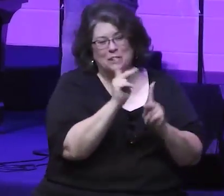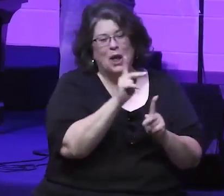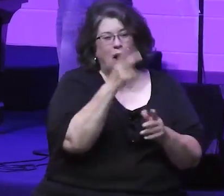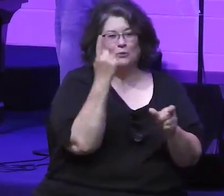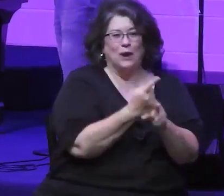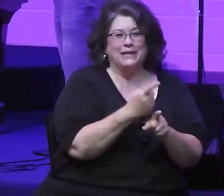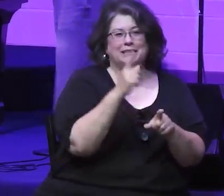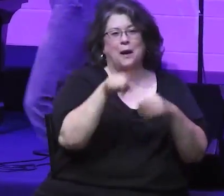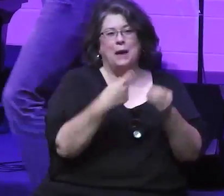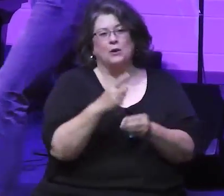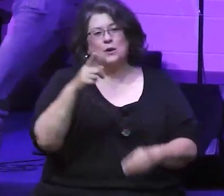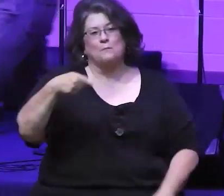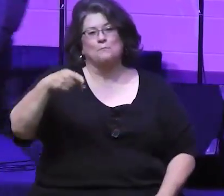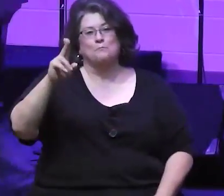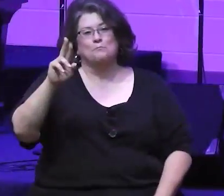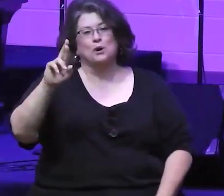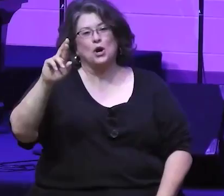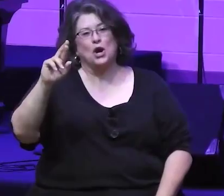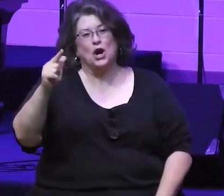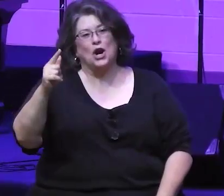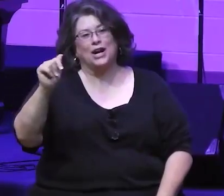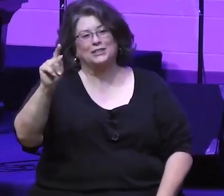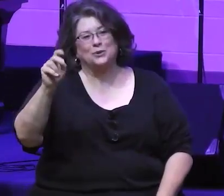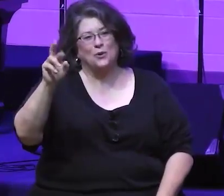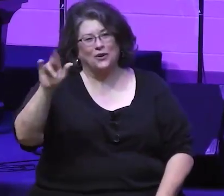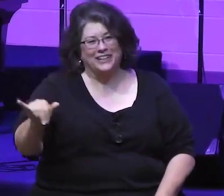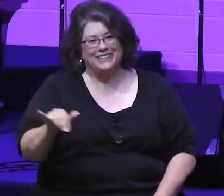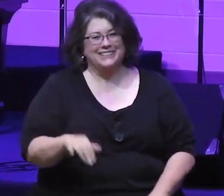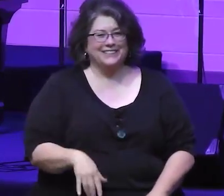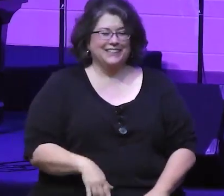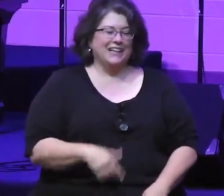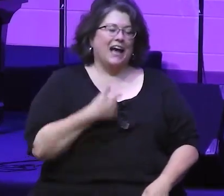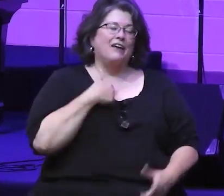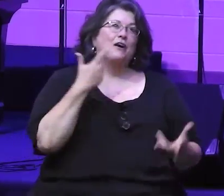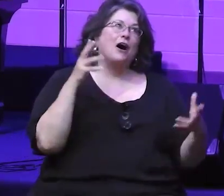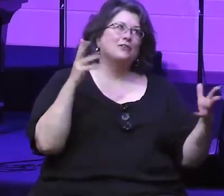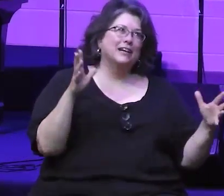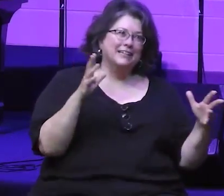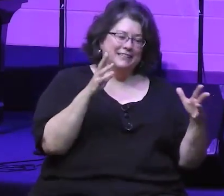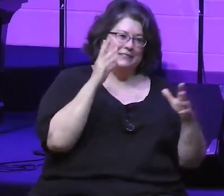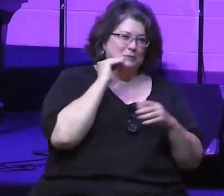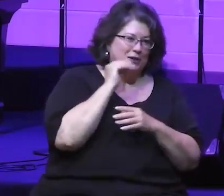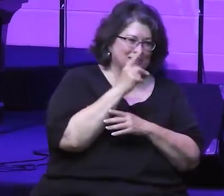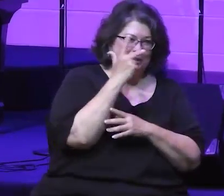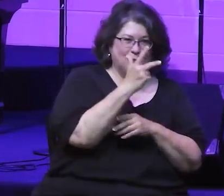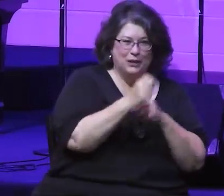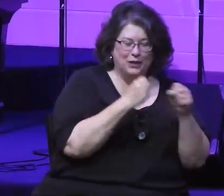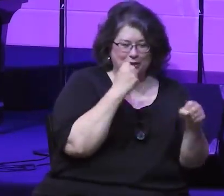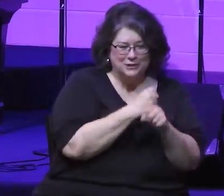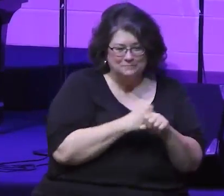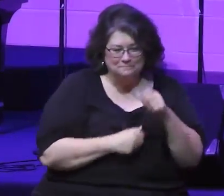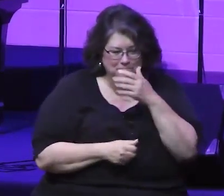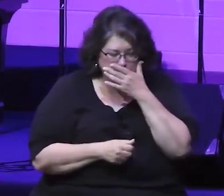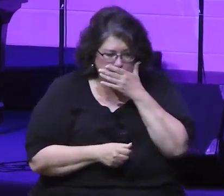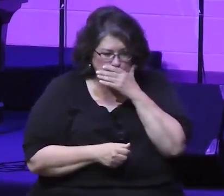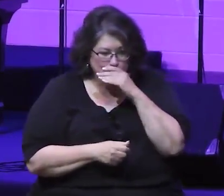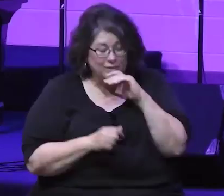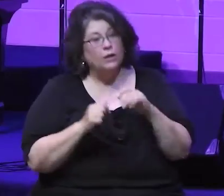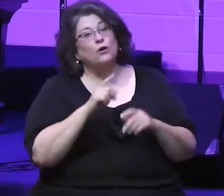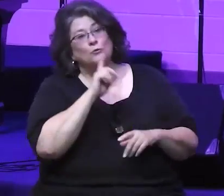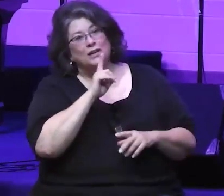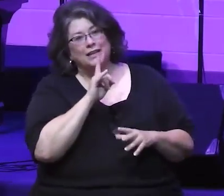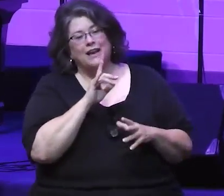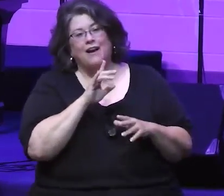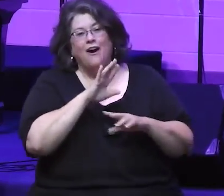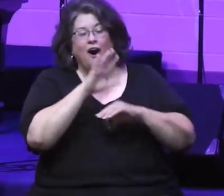That's okay. I've already earned off 3 seasons, if you will. Okay. The point of this is, all of us can go through this inventory, and we should.